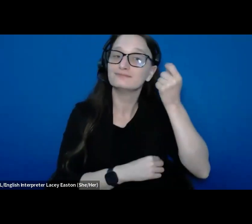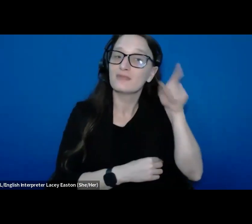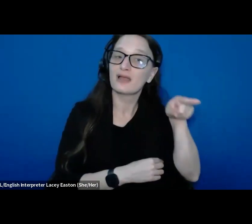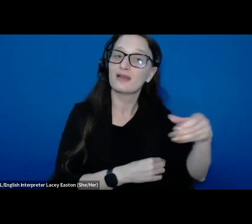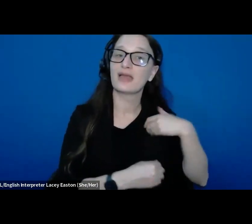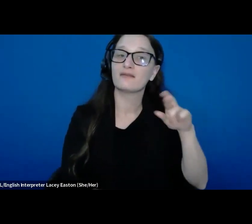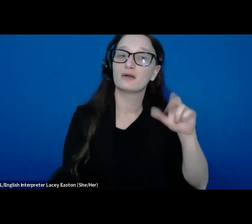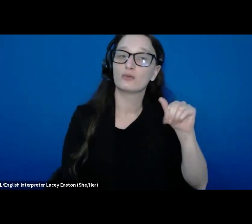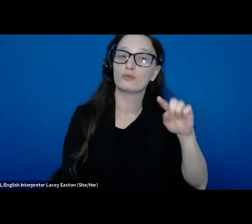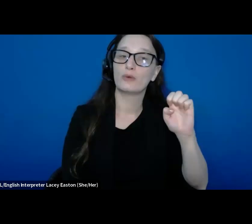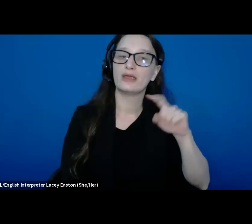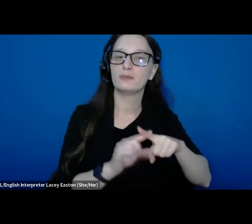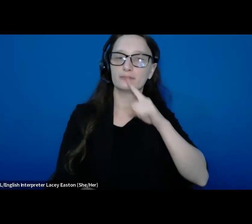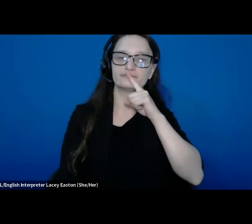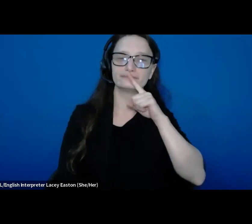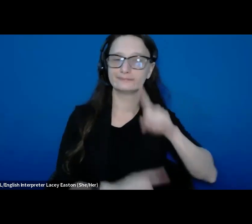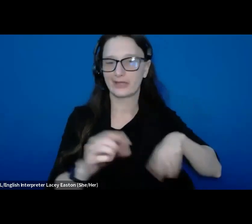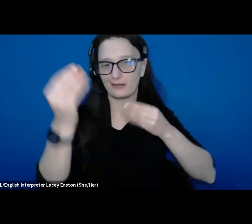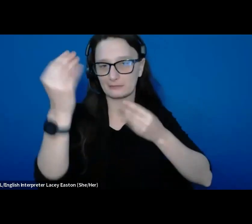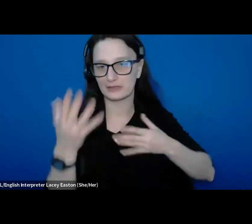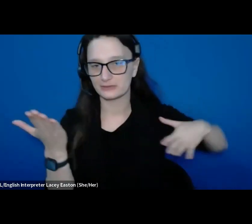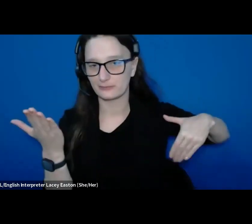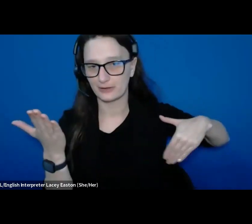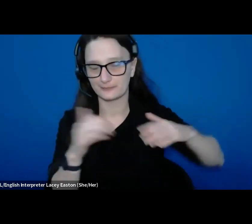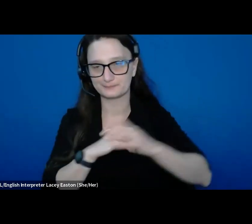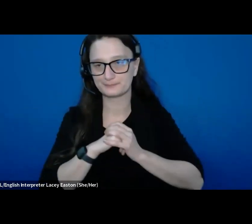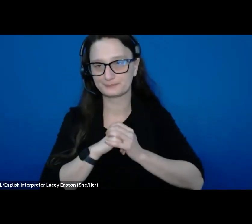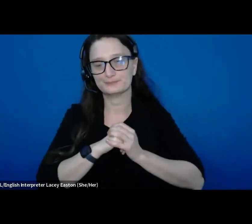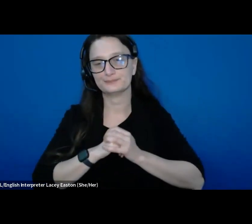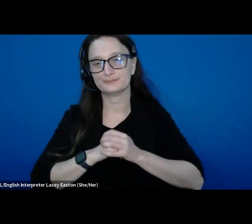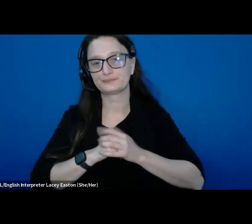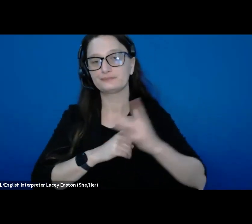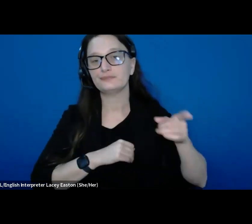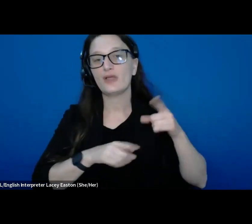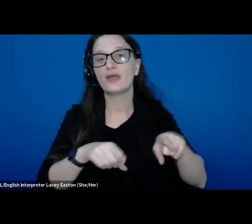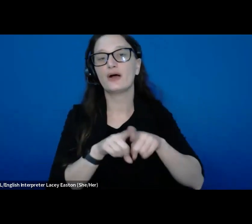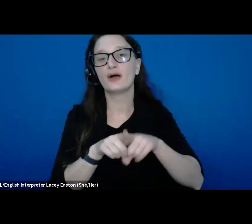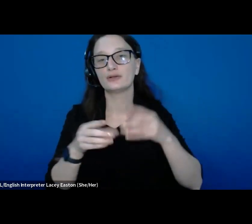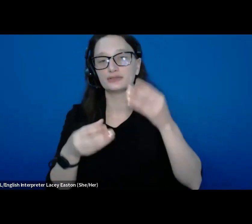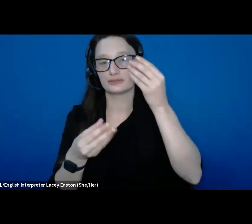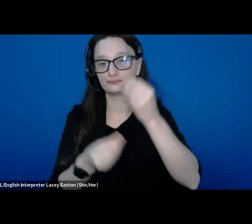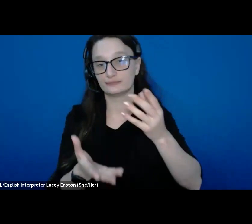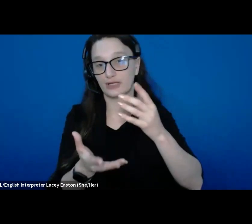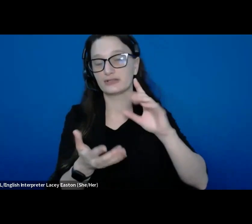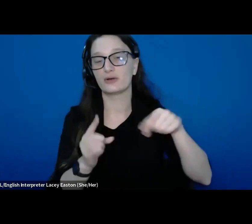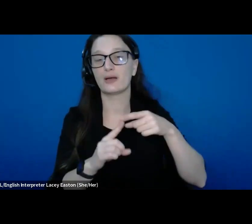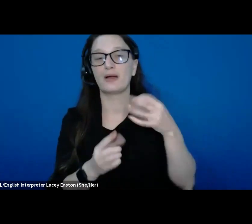yet. And then they also shared information on the fiscal year data